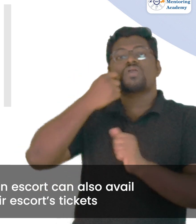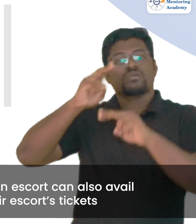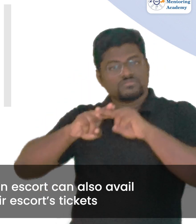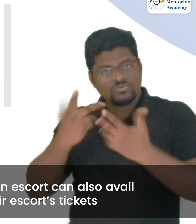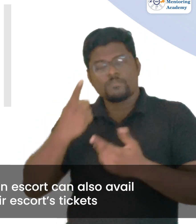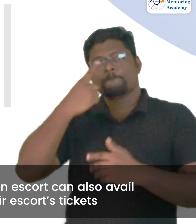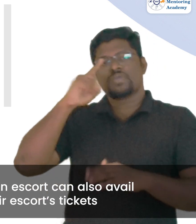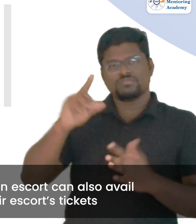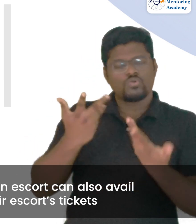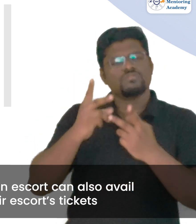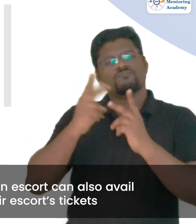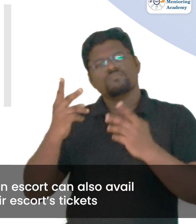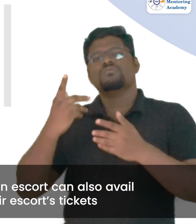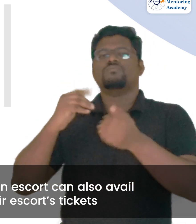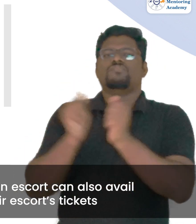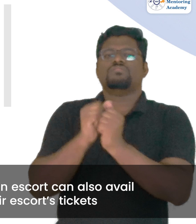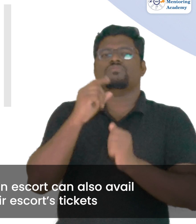of concessions for their escorts tickets.